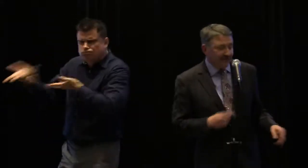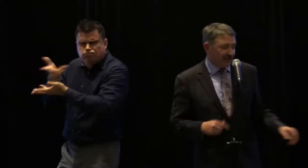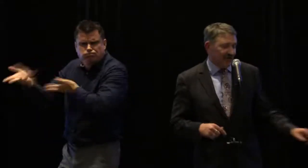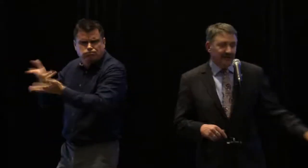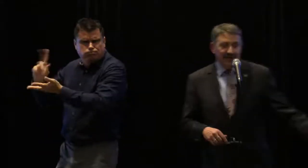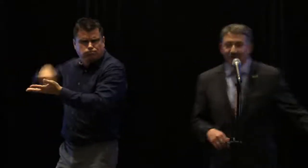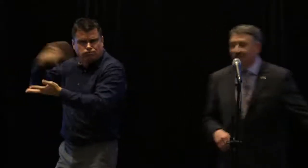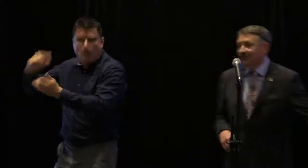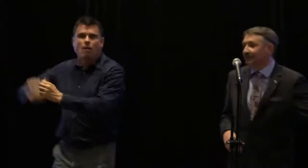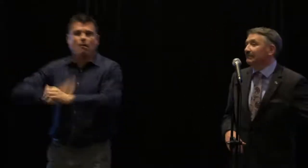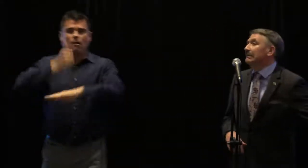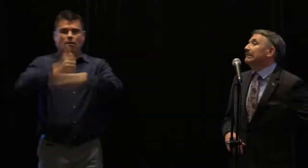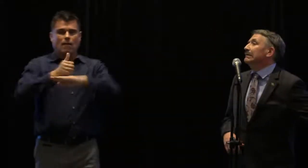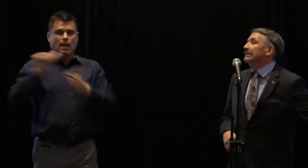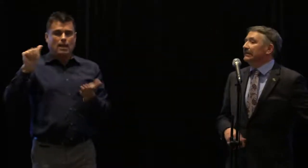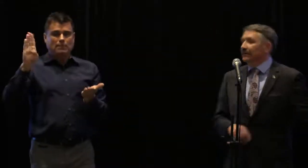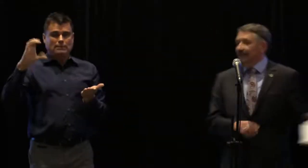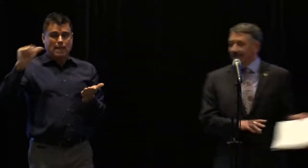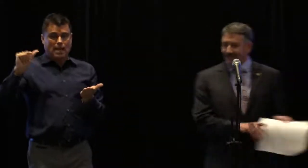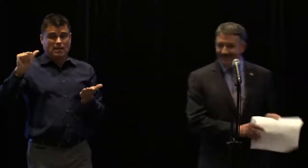I have to check my notes.